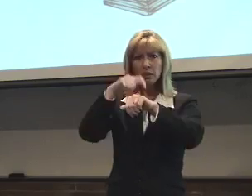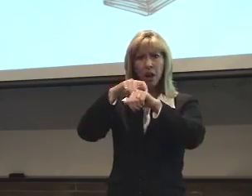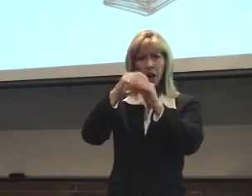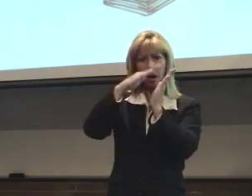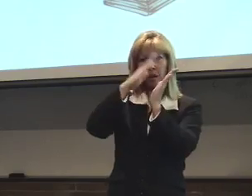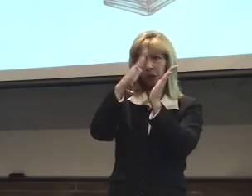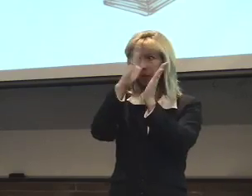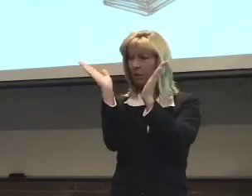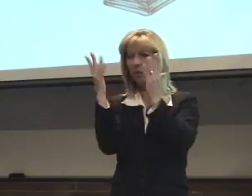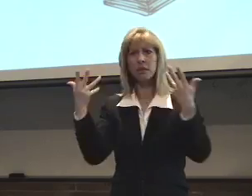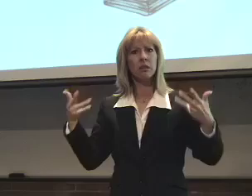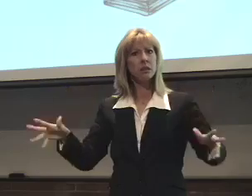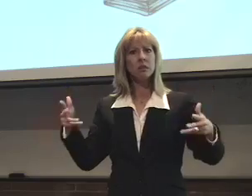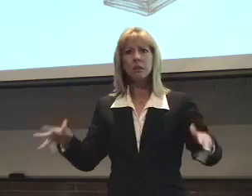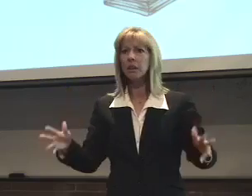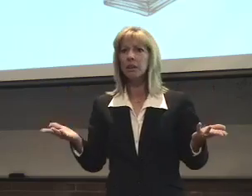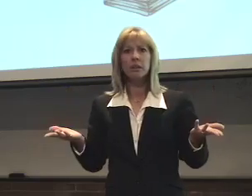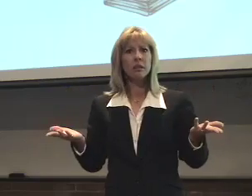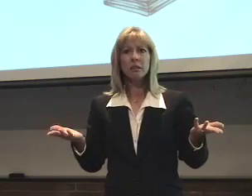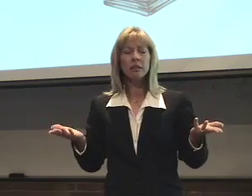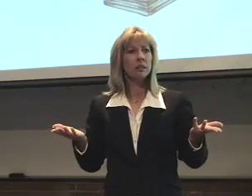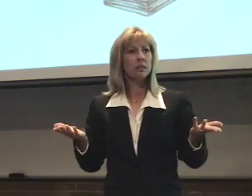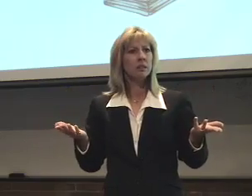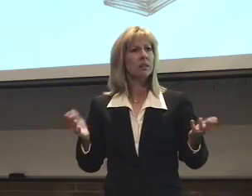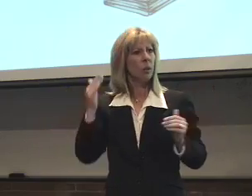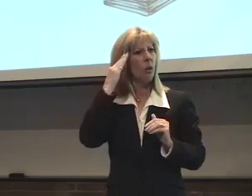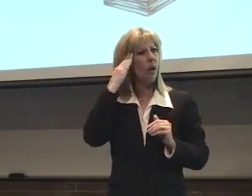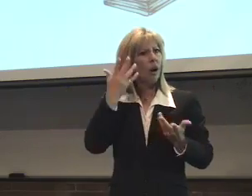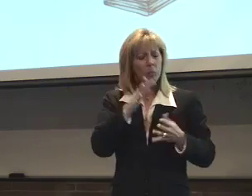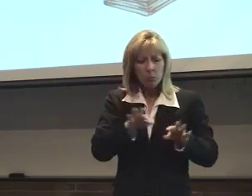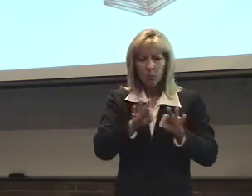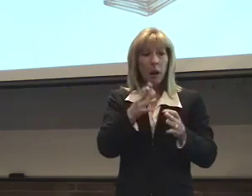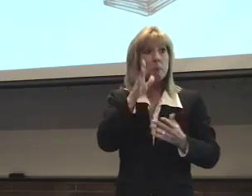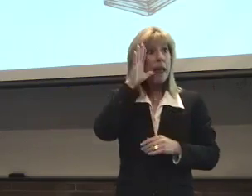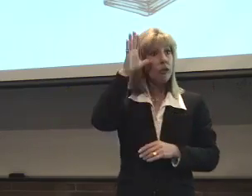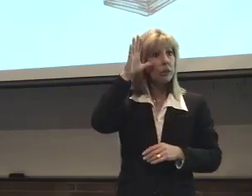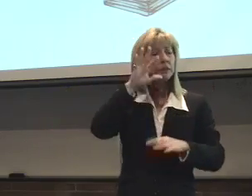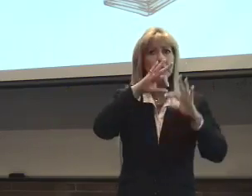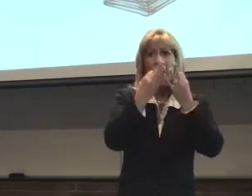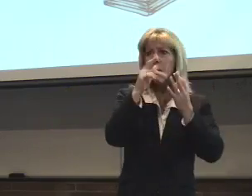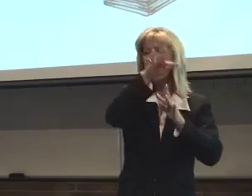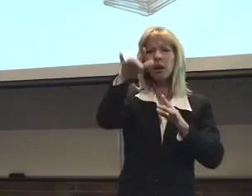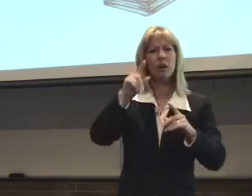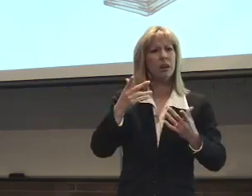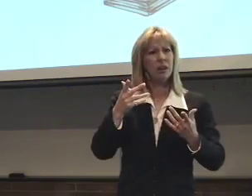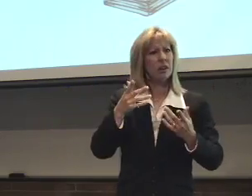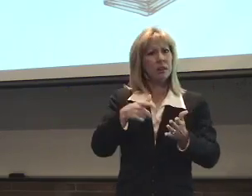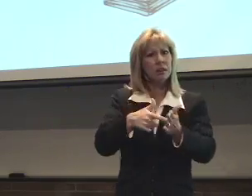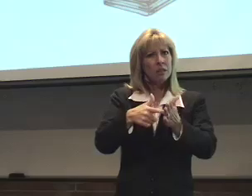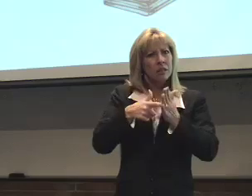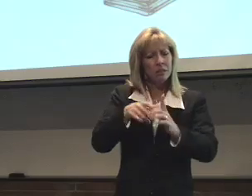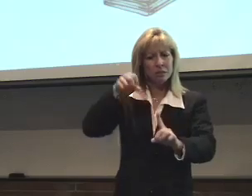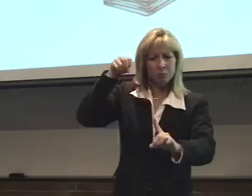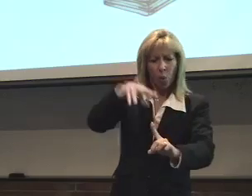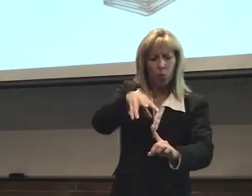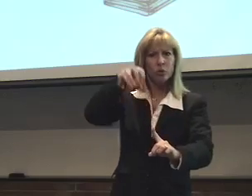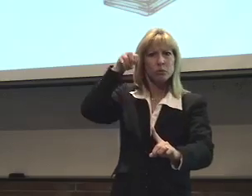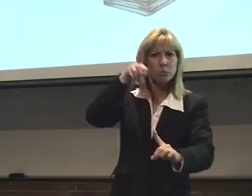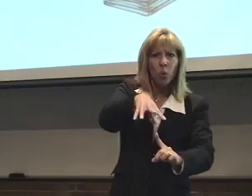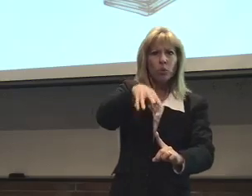do. Just in explaining, just in expanding on the language, just, you know, tons and tons of just language experience